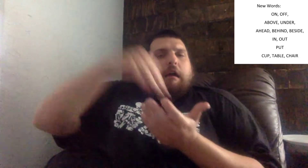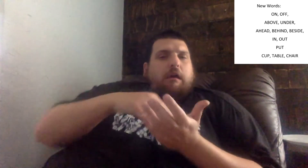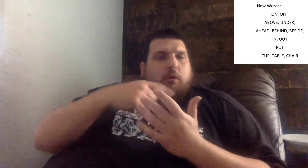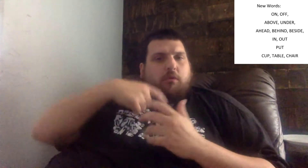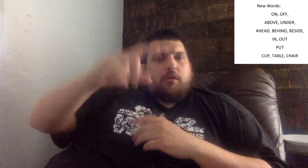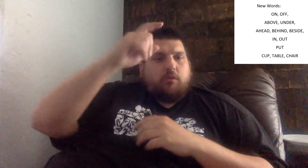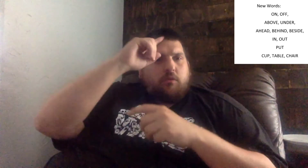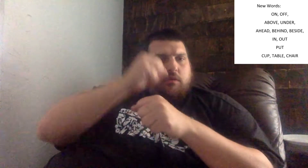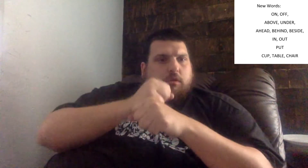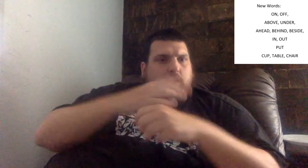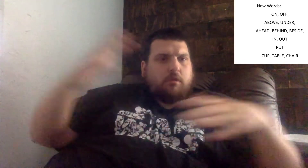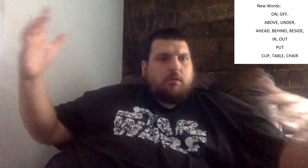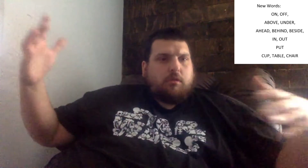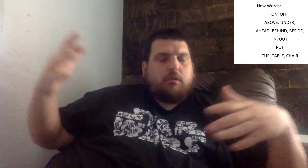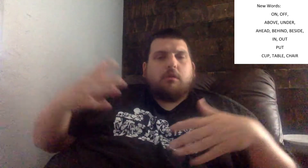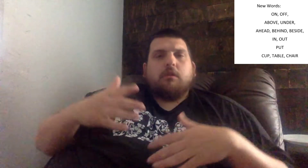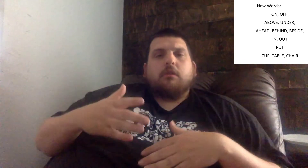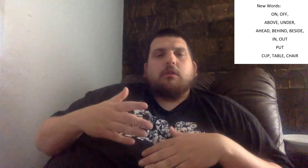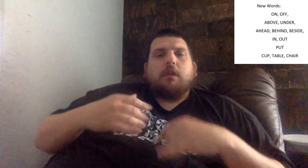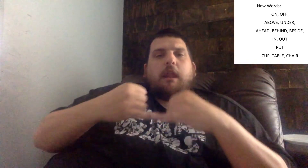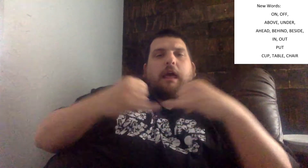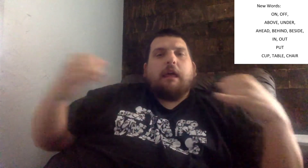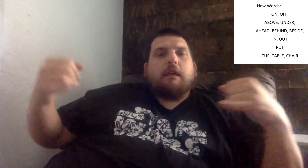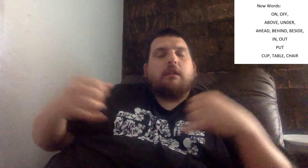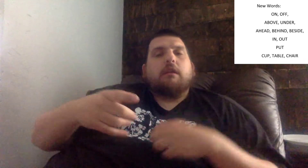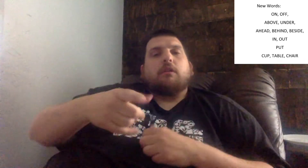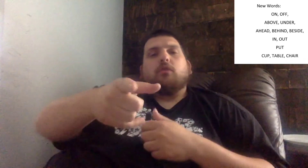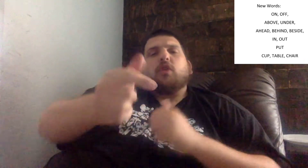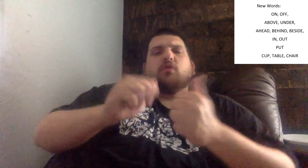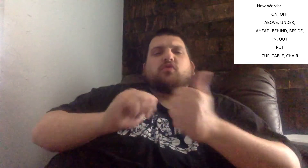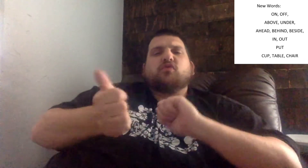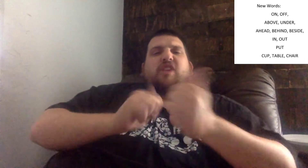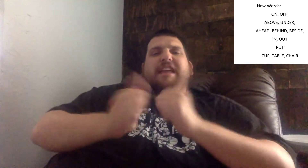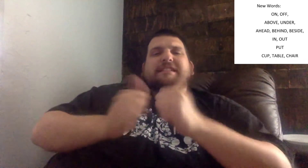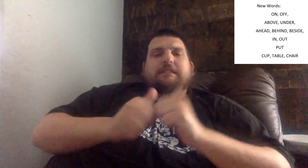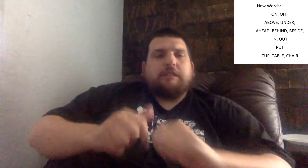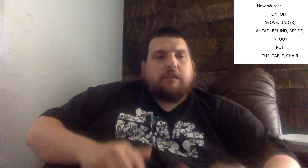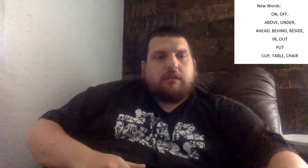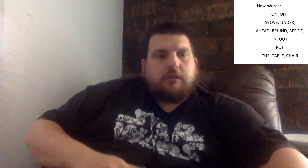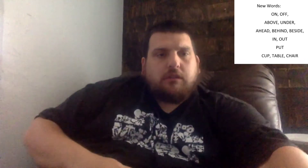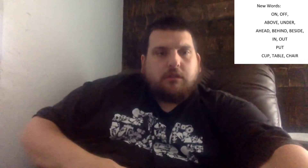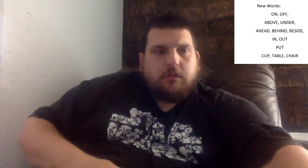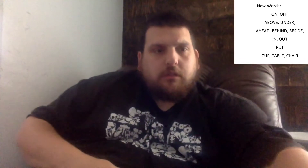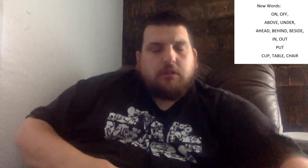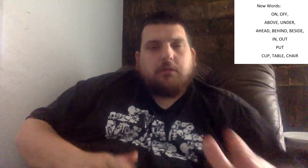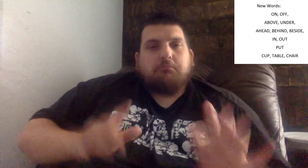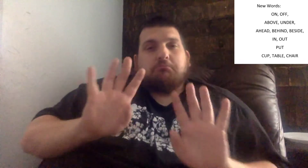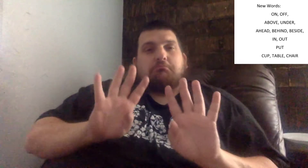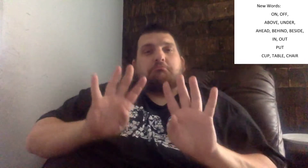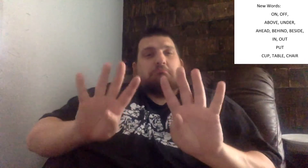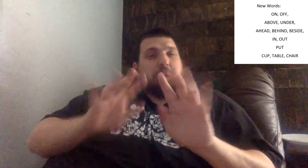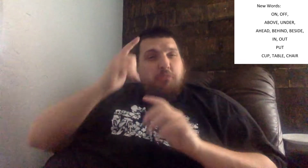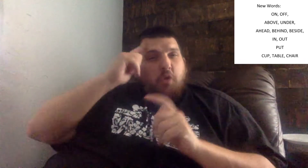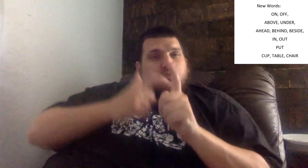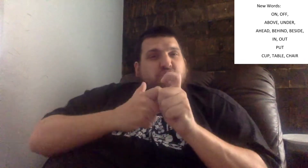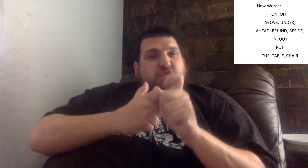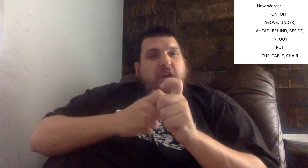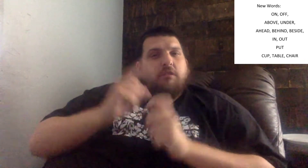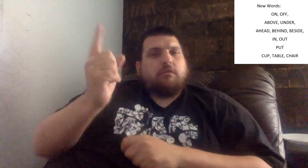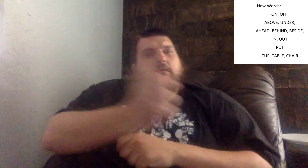Next, again, you can visualize a line as in a race. People are lined up